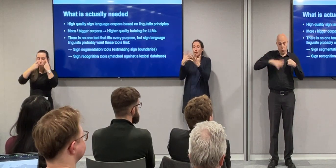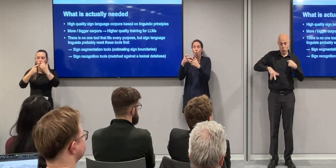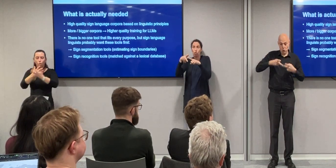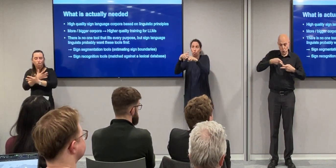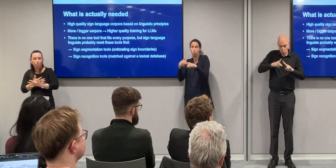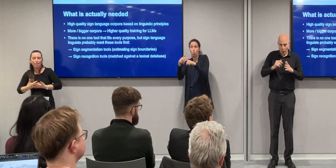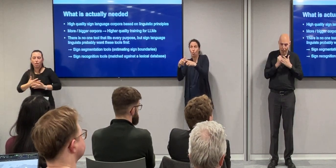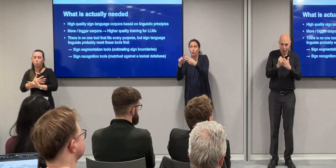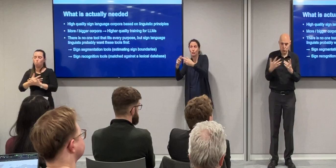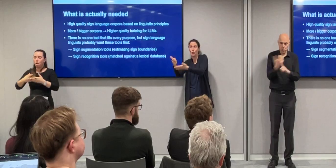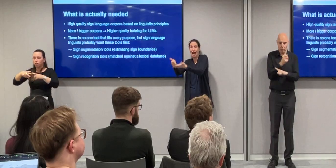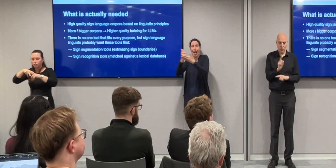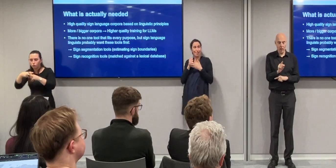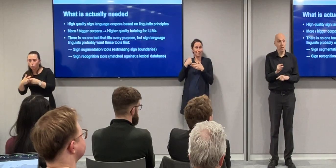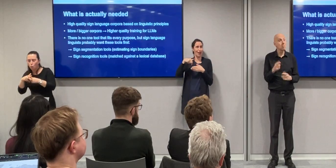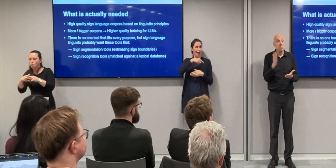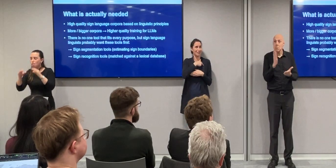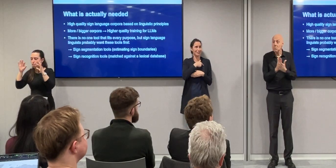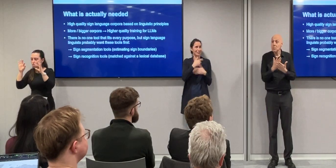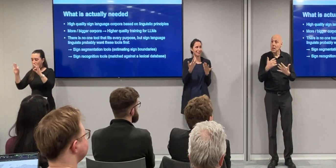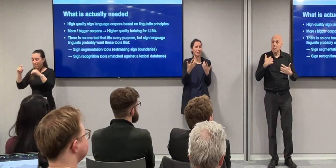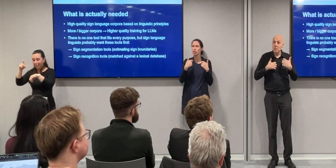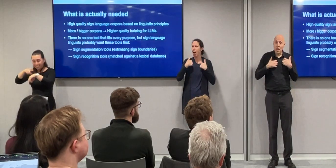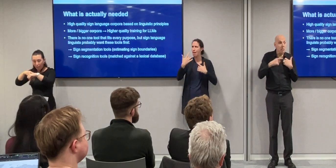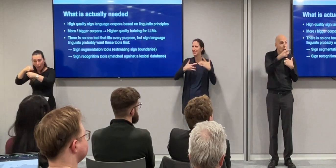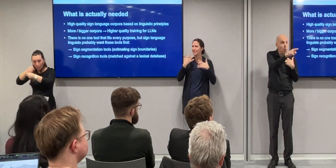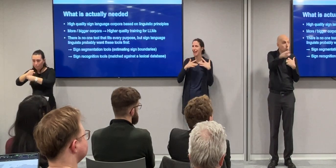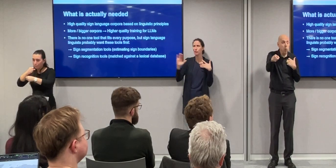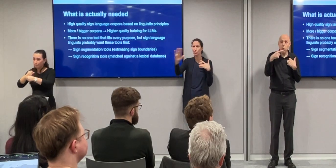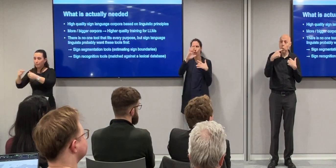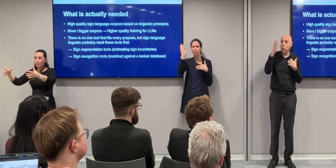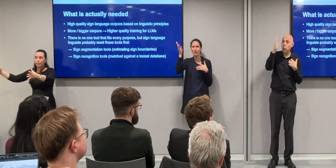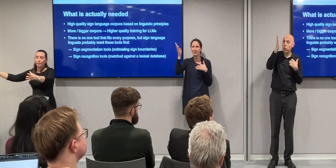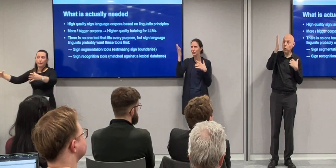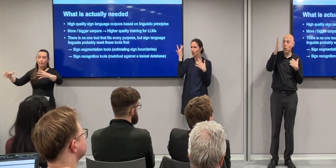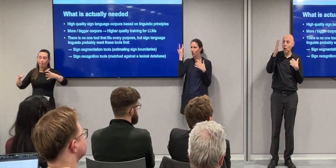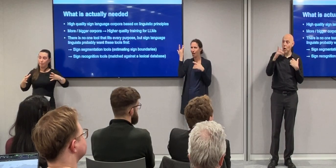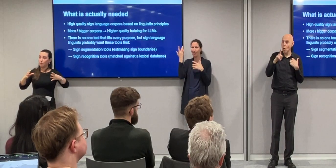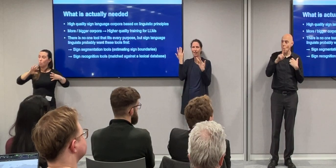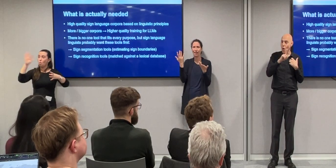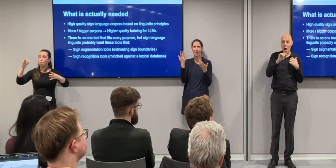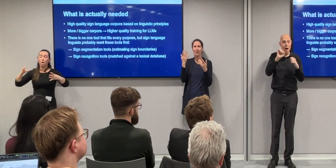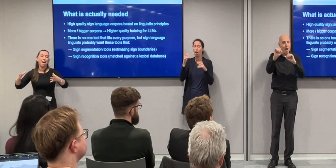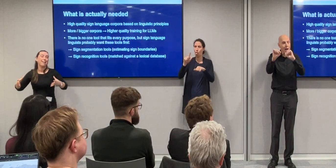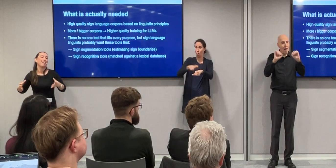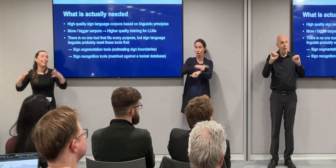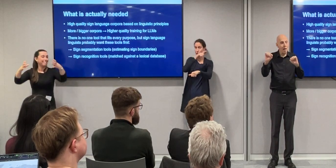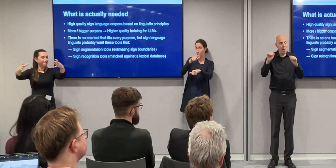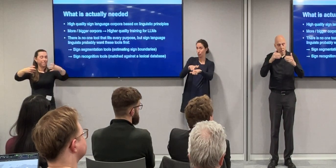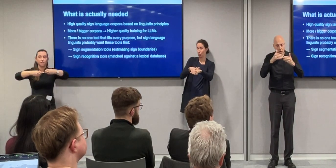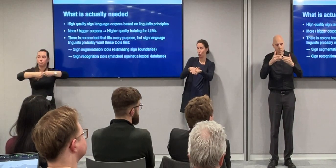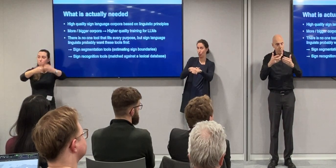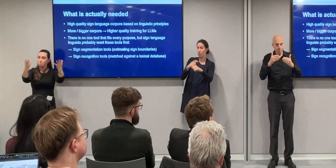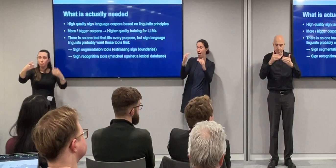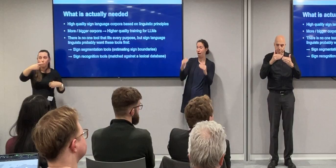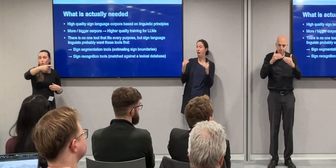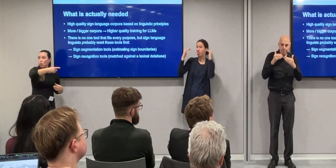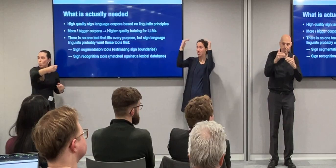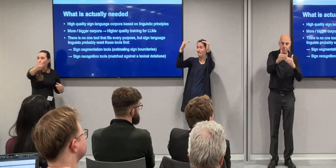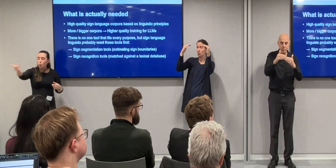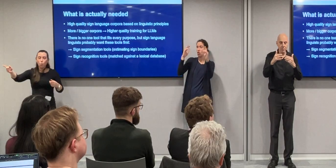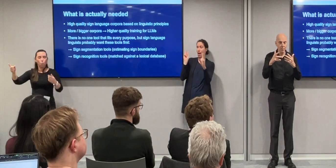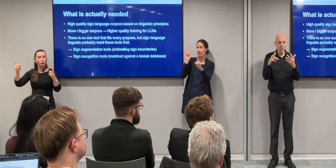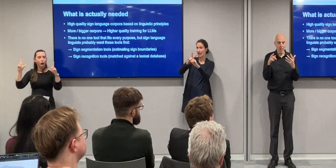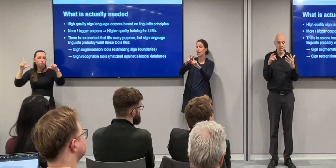happen. So I'm very excited about many of the presentations I've seen today, because the sort of long-term, high-level